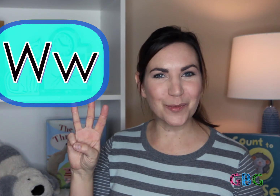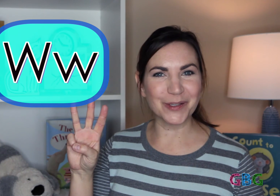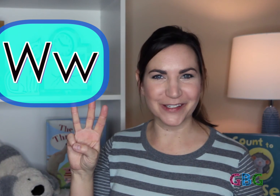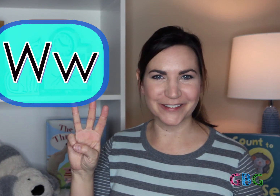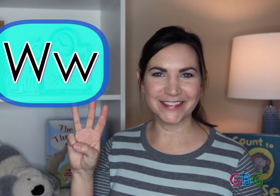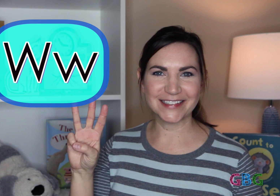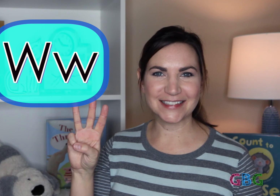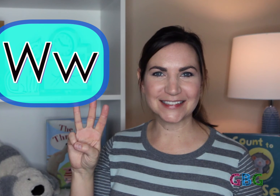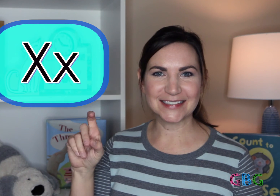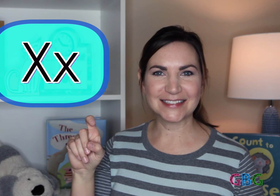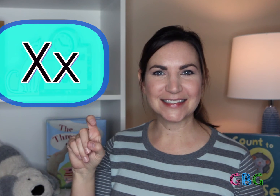W,